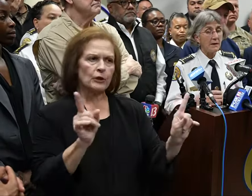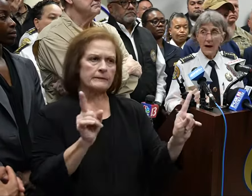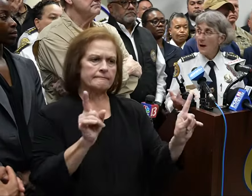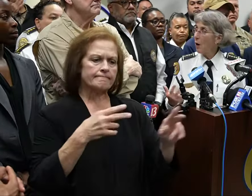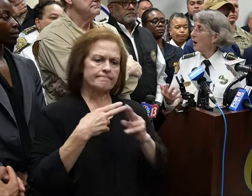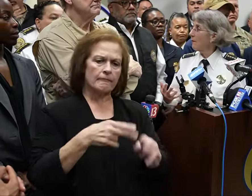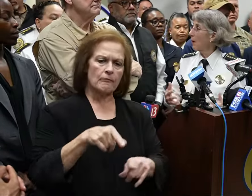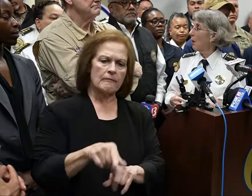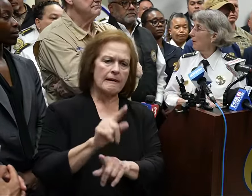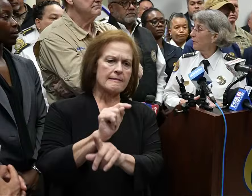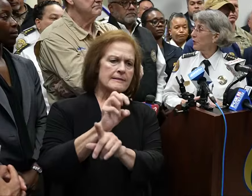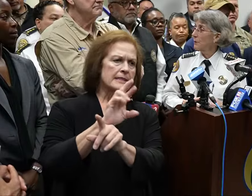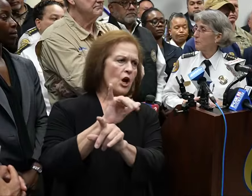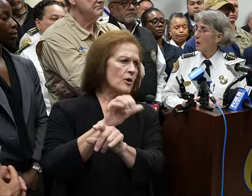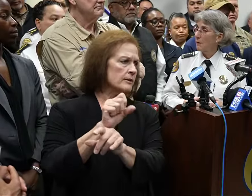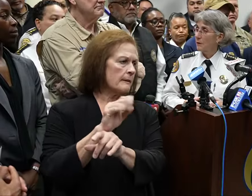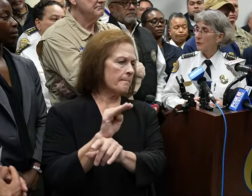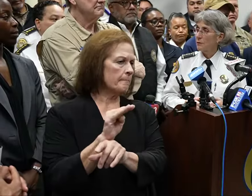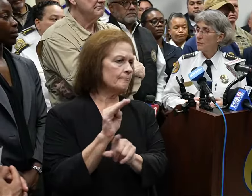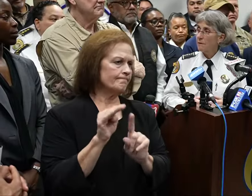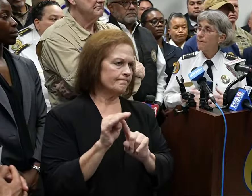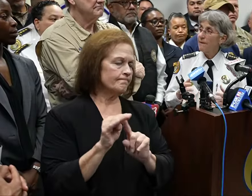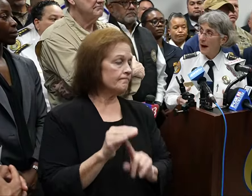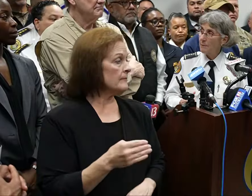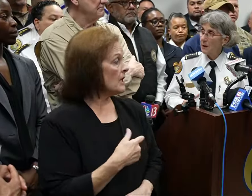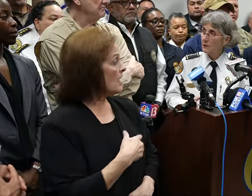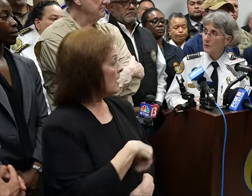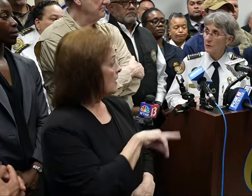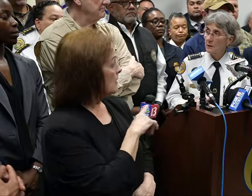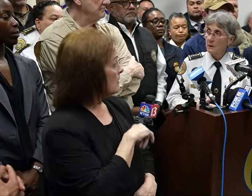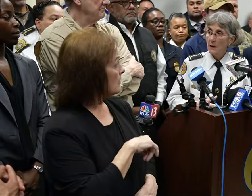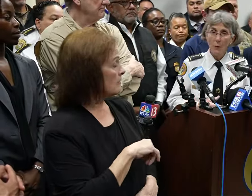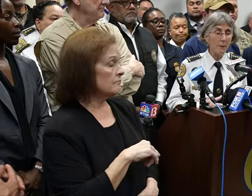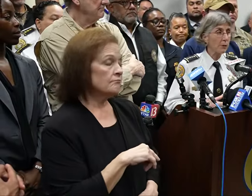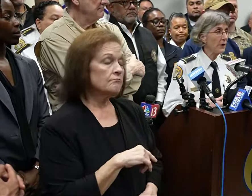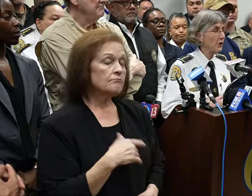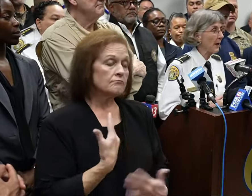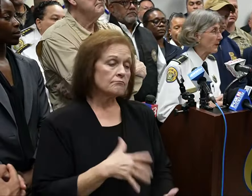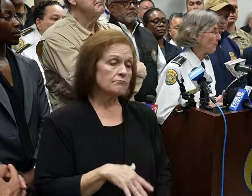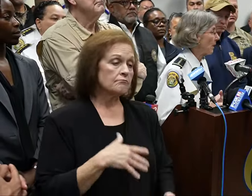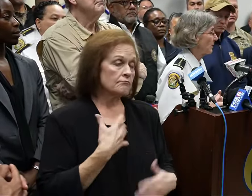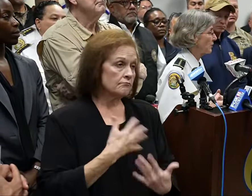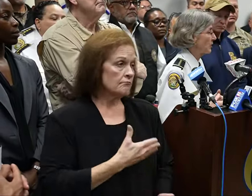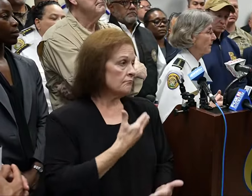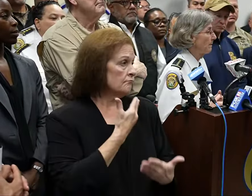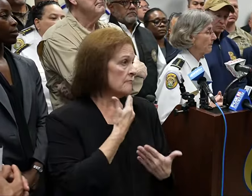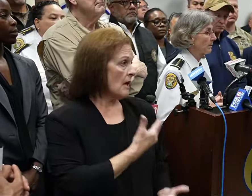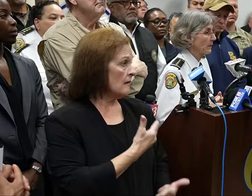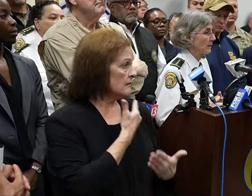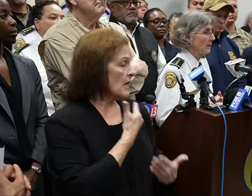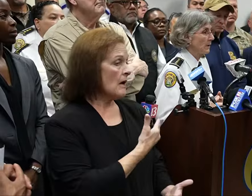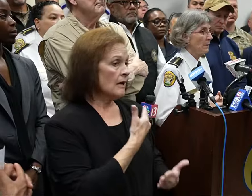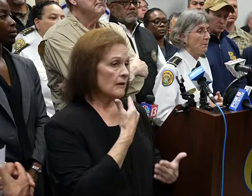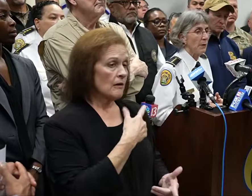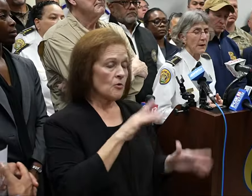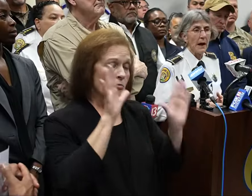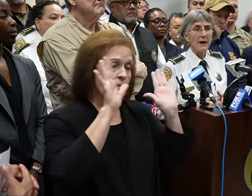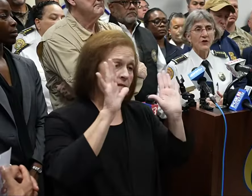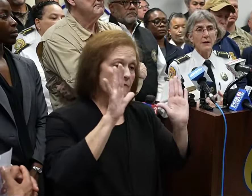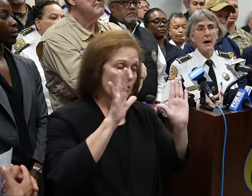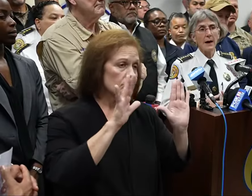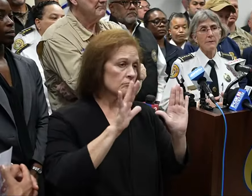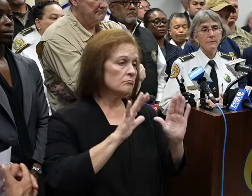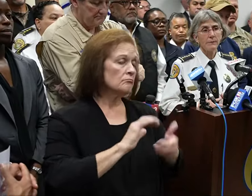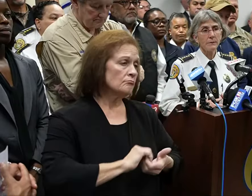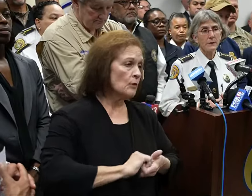to thank all of our law enforcement partners. You're fabulous, and we appreciate the partnership. But